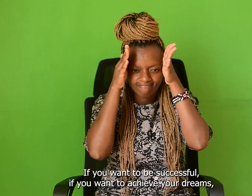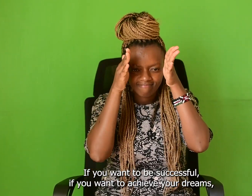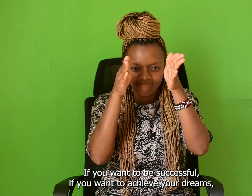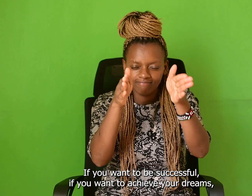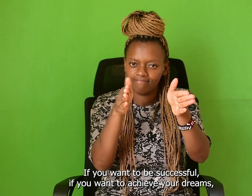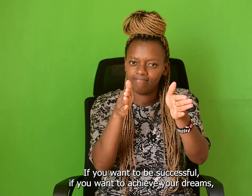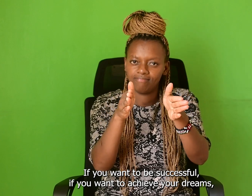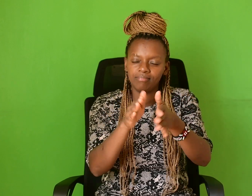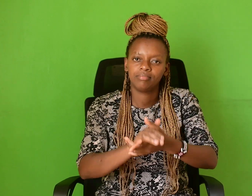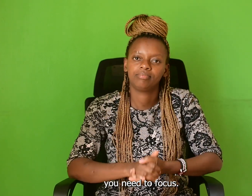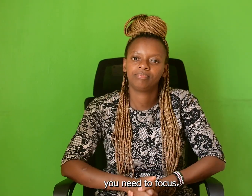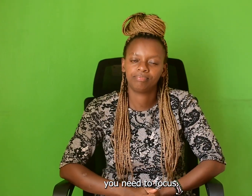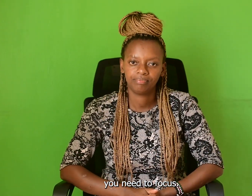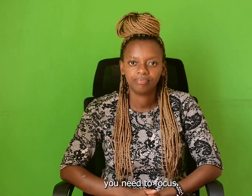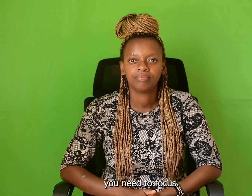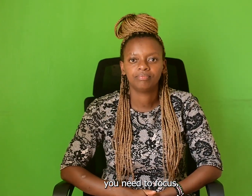your dreams, you need to focus.